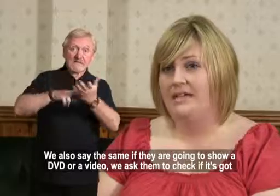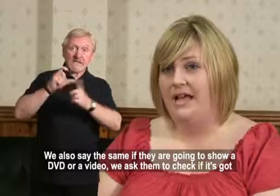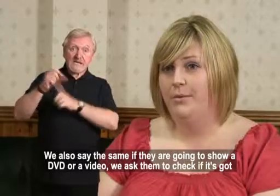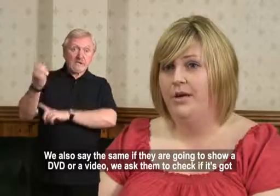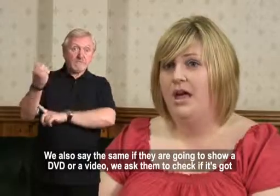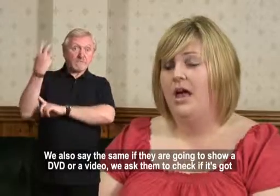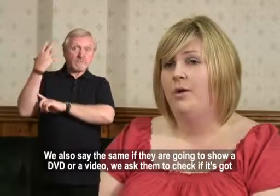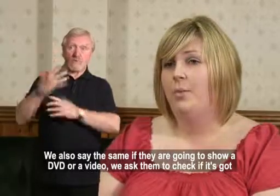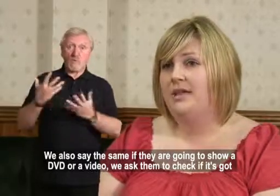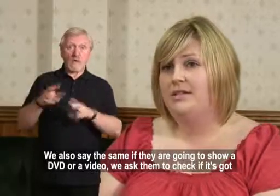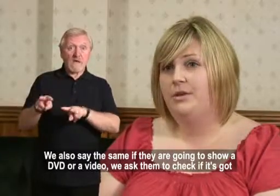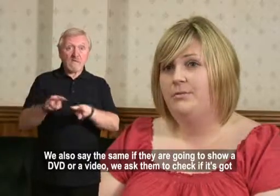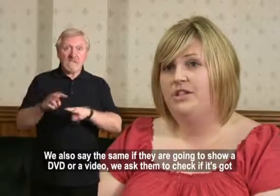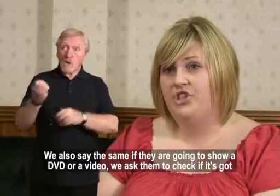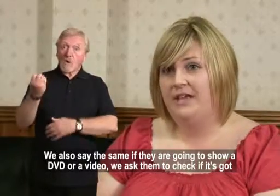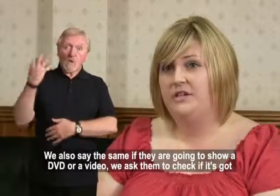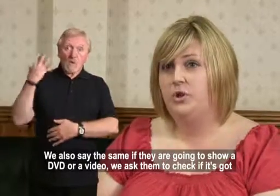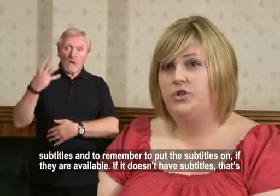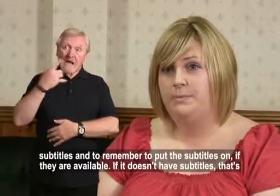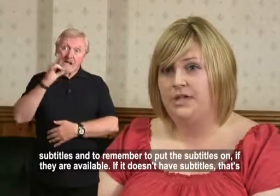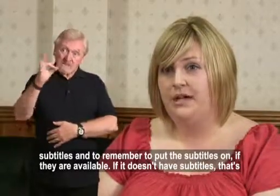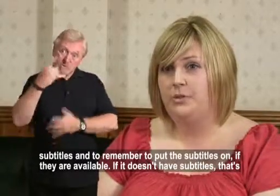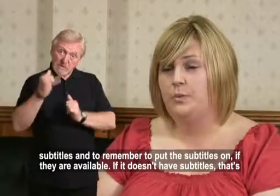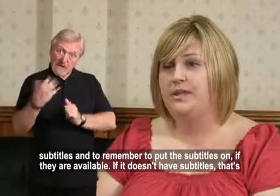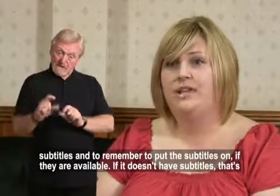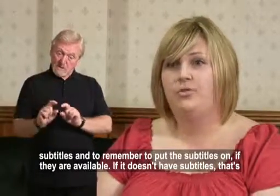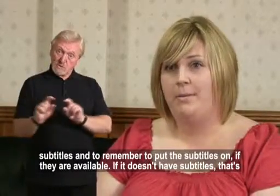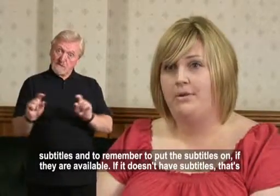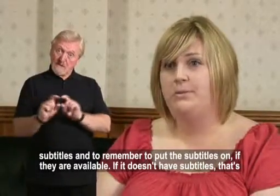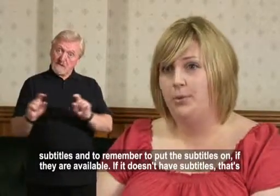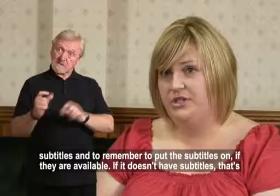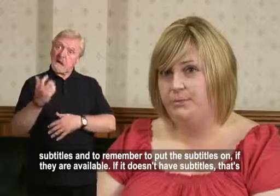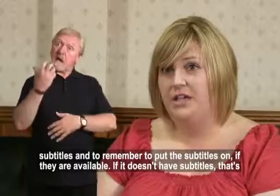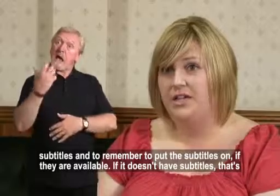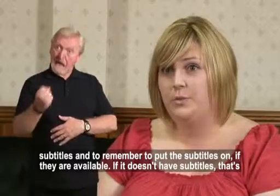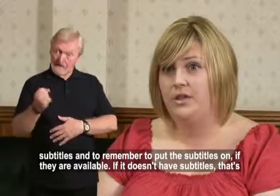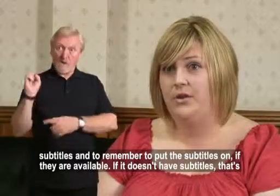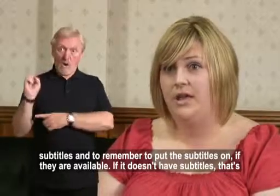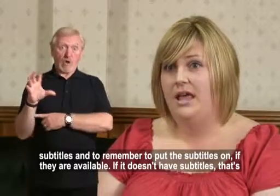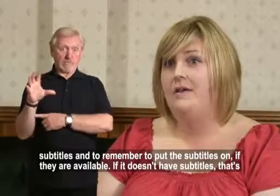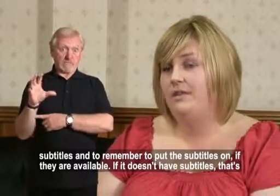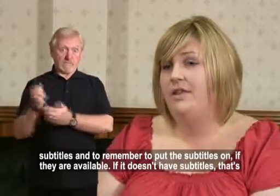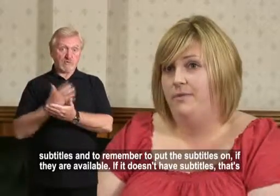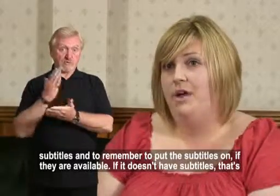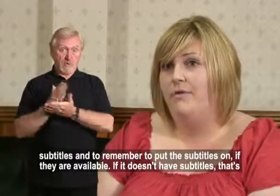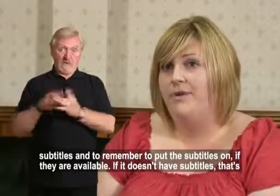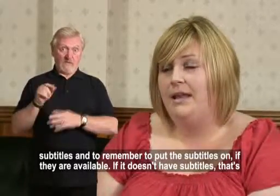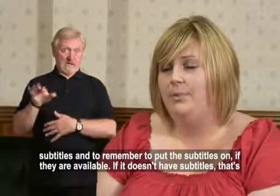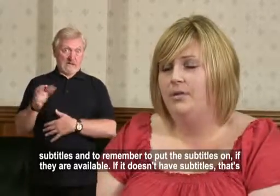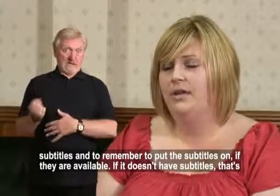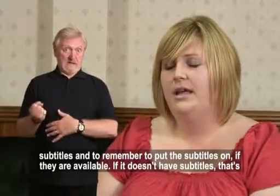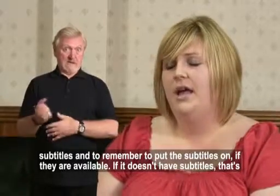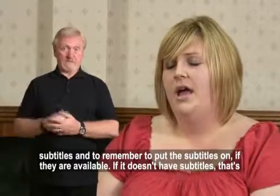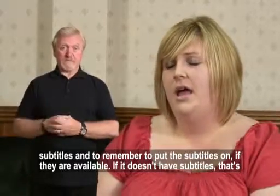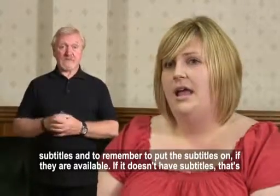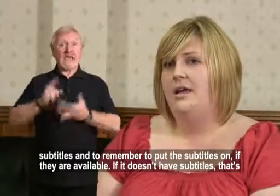or a video. We ask them to check if it's got subtitles and to remember to put the subtitles on if they are